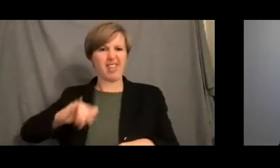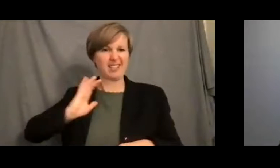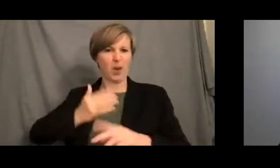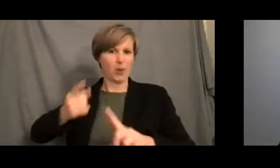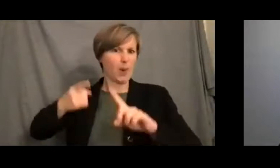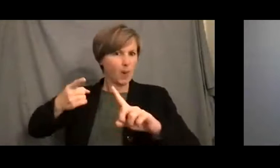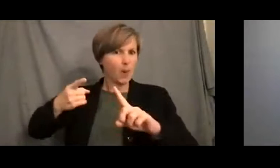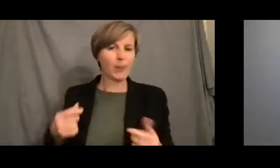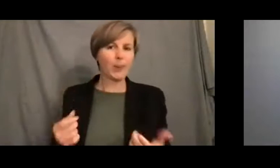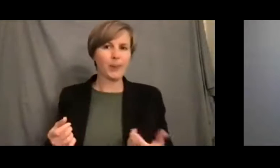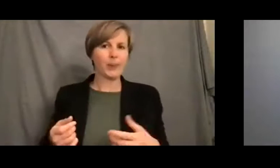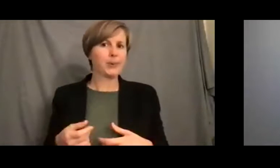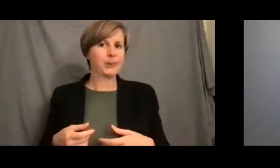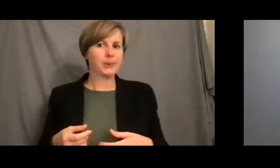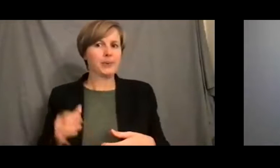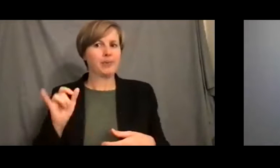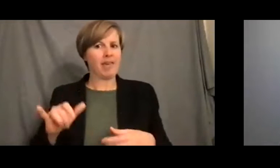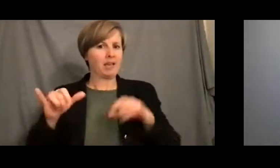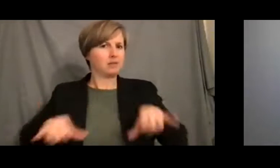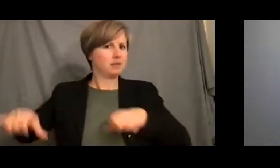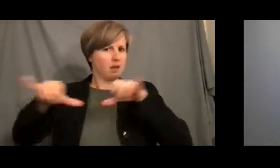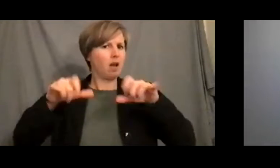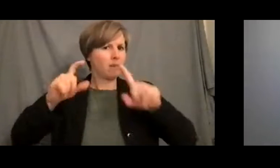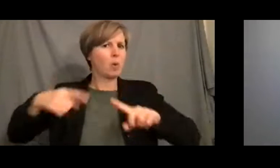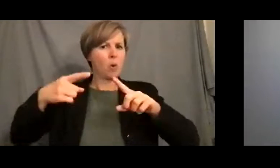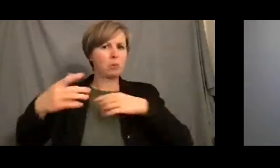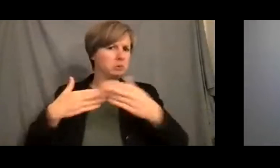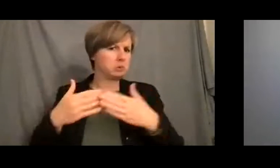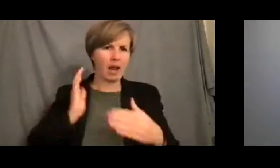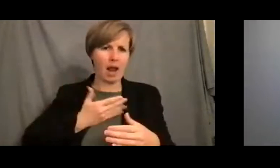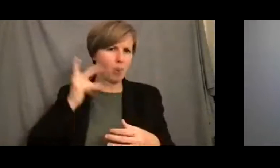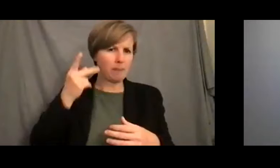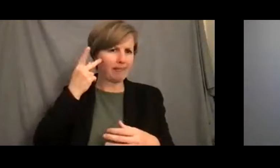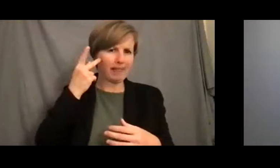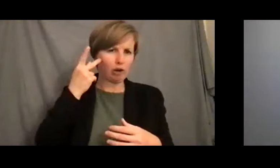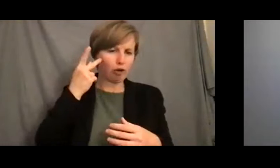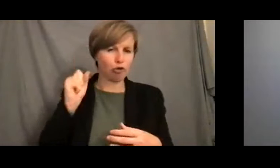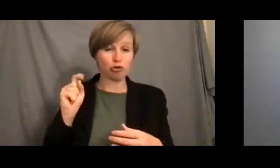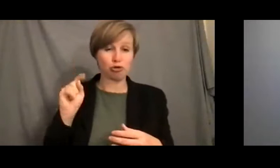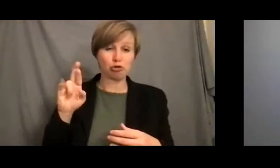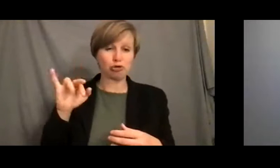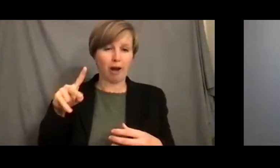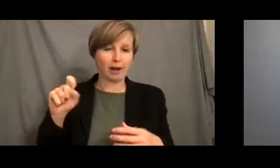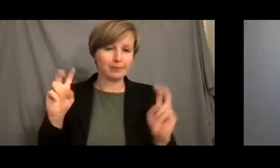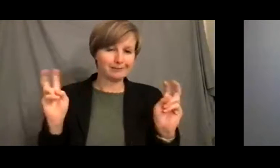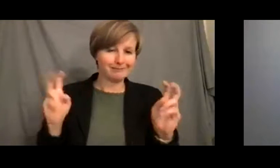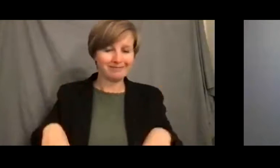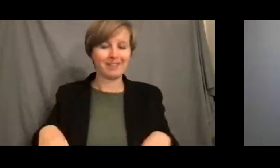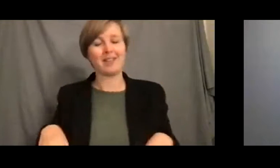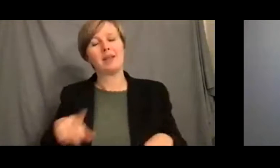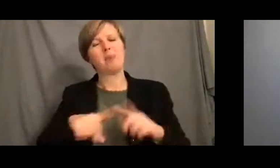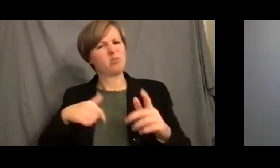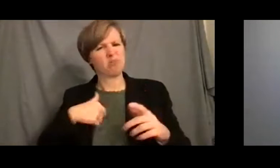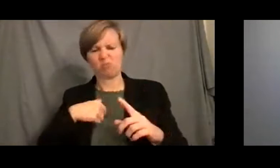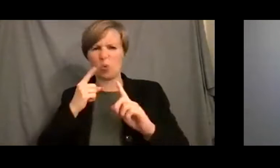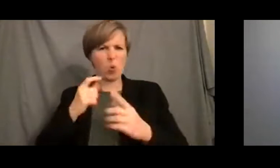I think we all have that common goal here, regardless of our political stripes. We all have that goal, is to help people in needs. You know, I